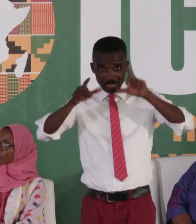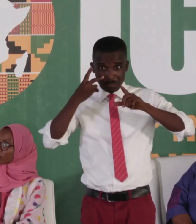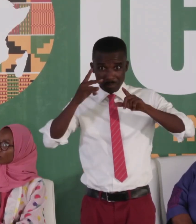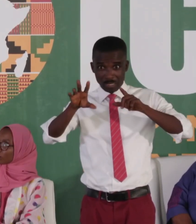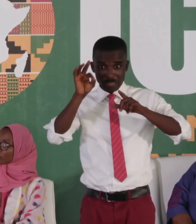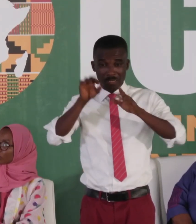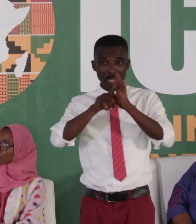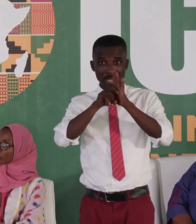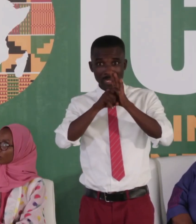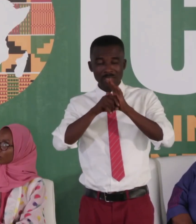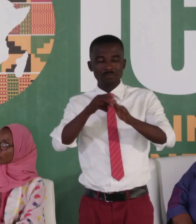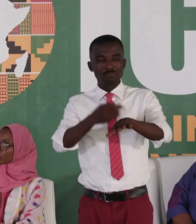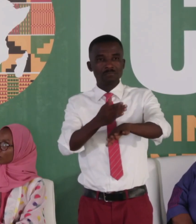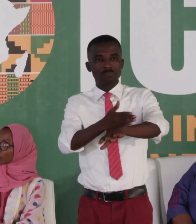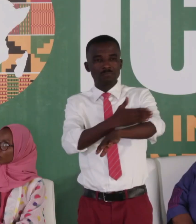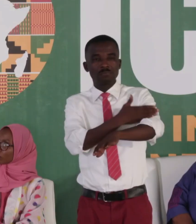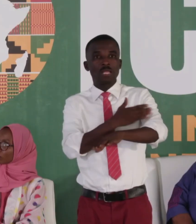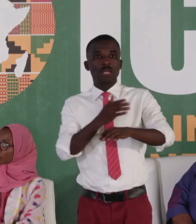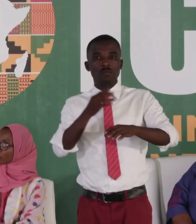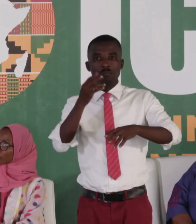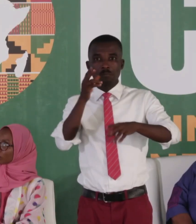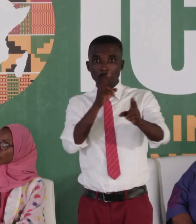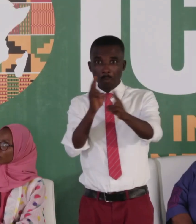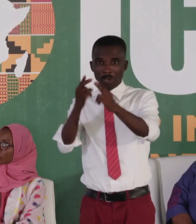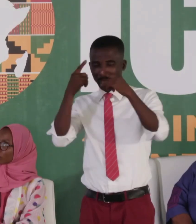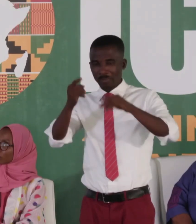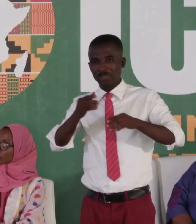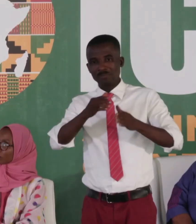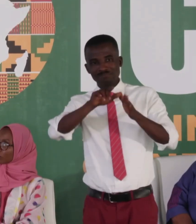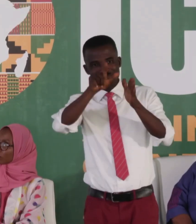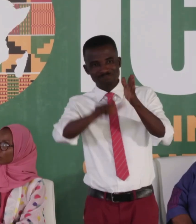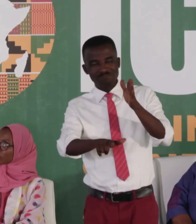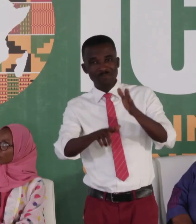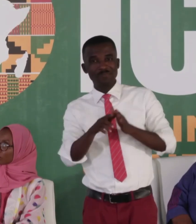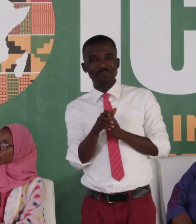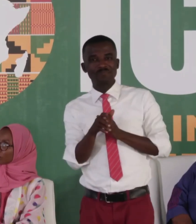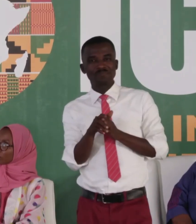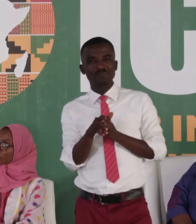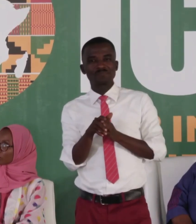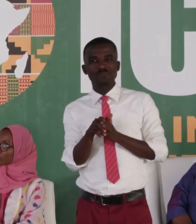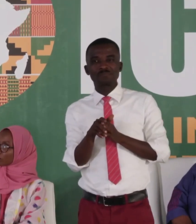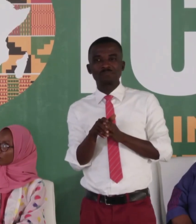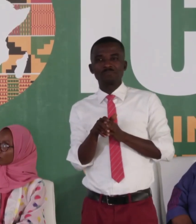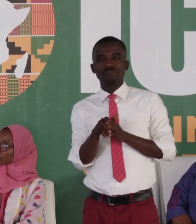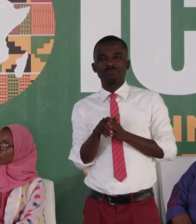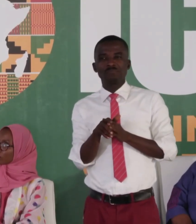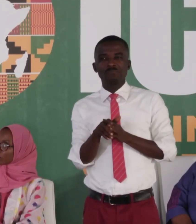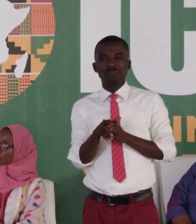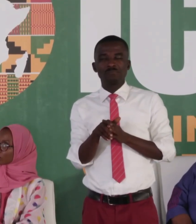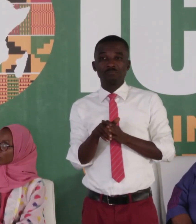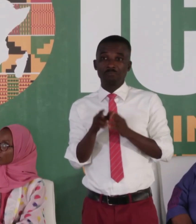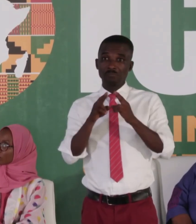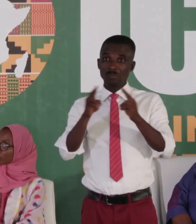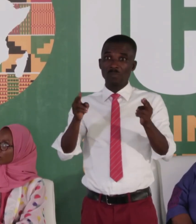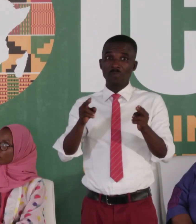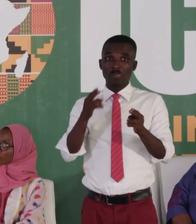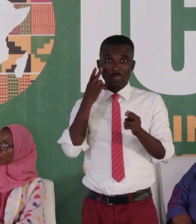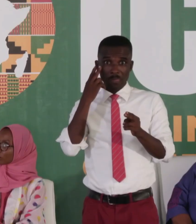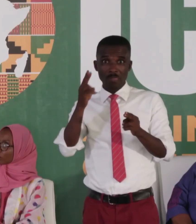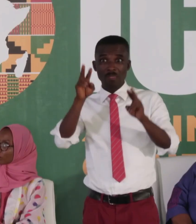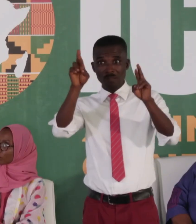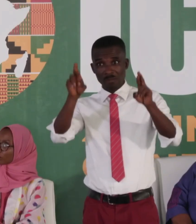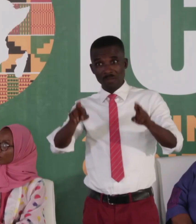setting, and then it declined and begins to fluctuate. Next slide. So the results reveal that there is